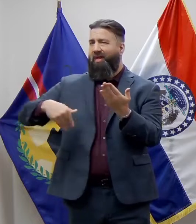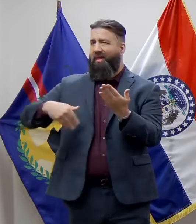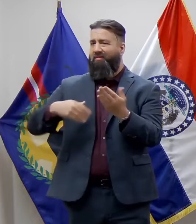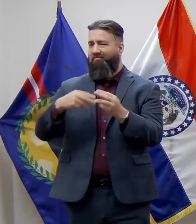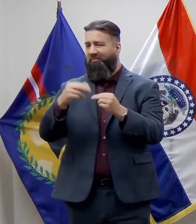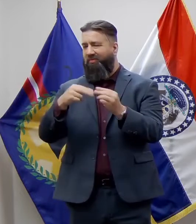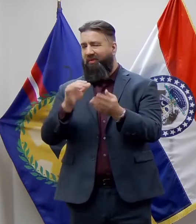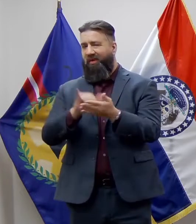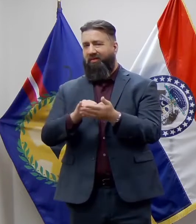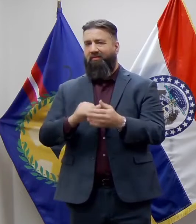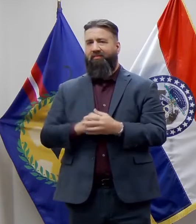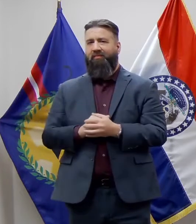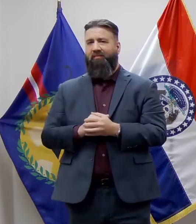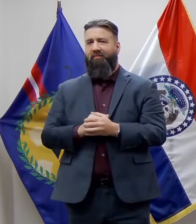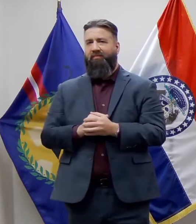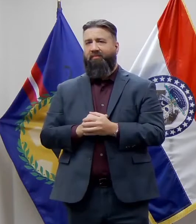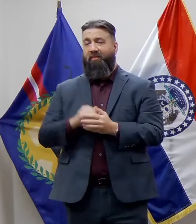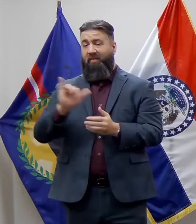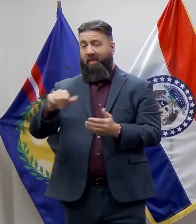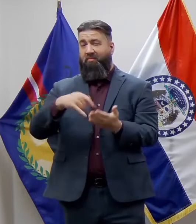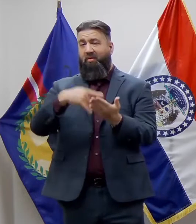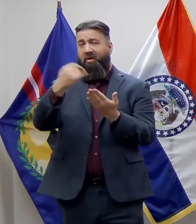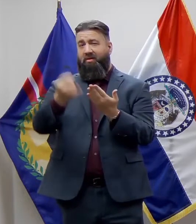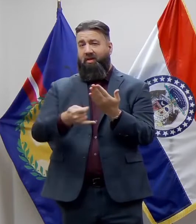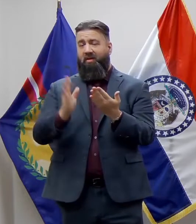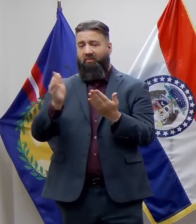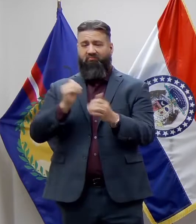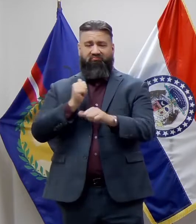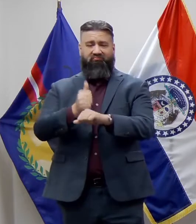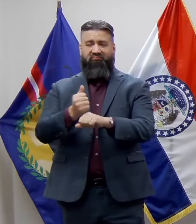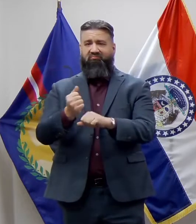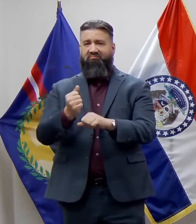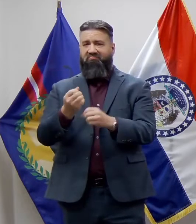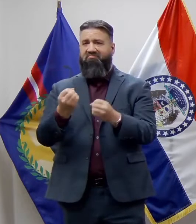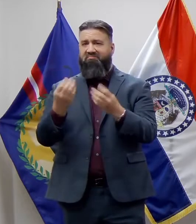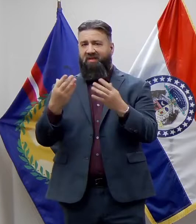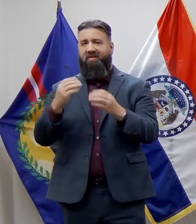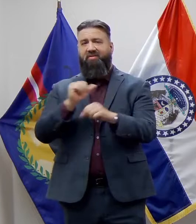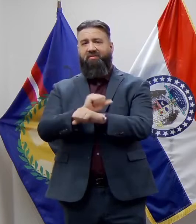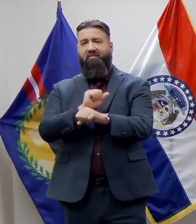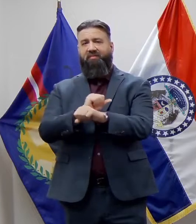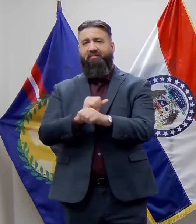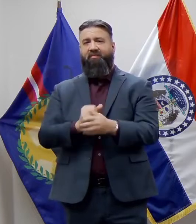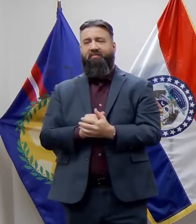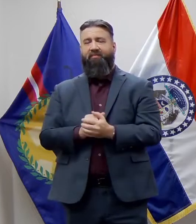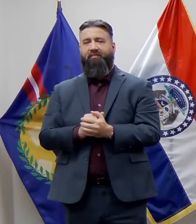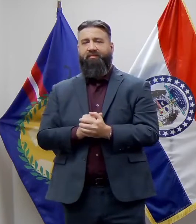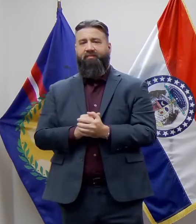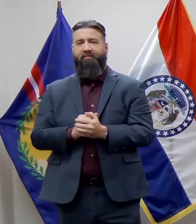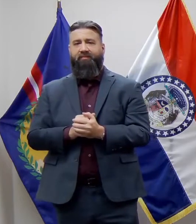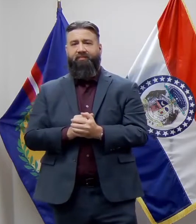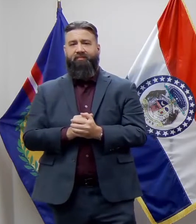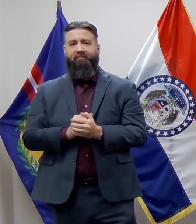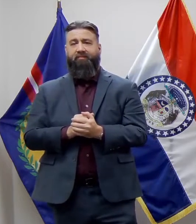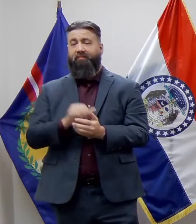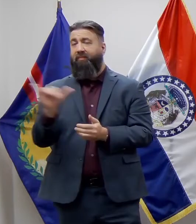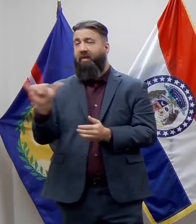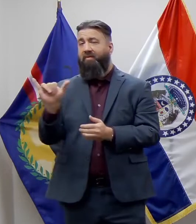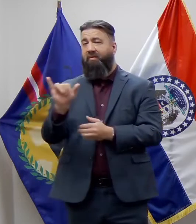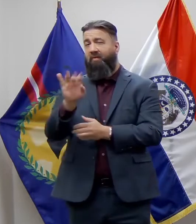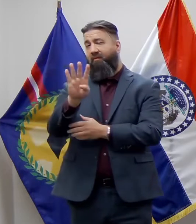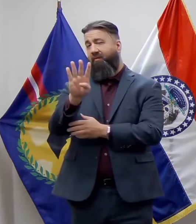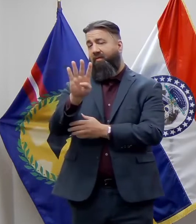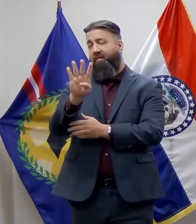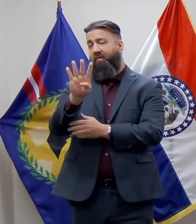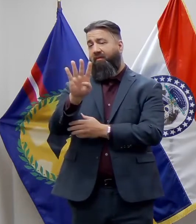jobs. A settlement with drug distribution companies was finalized last week, meaning $458